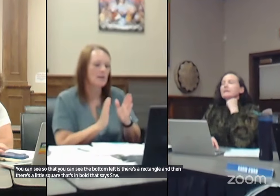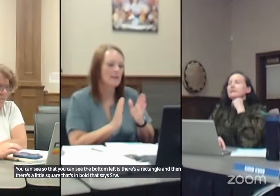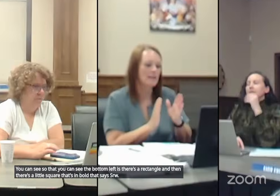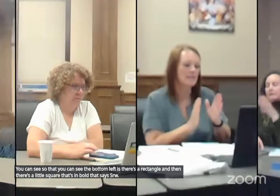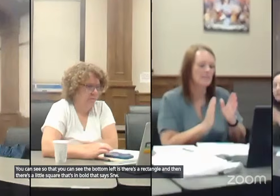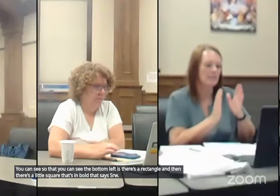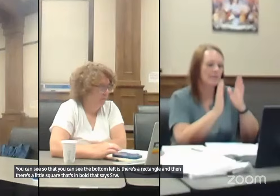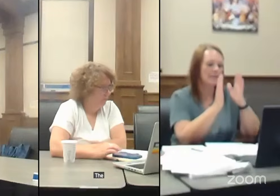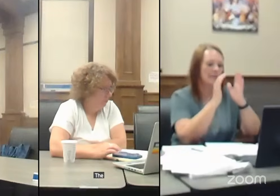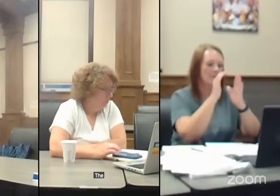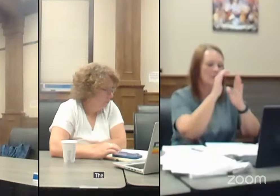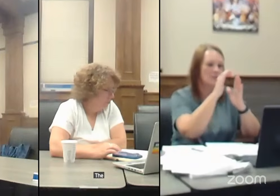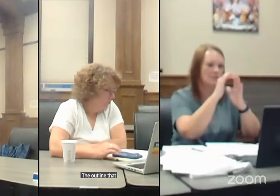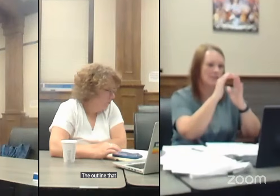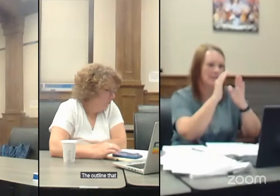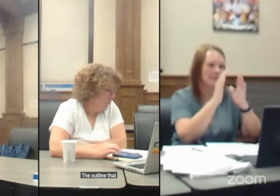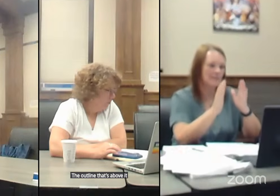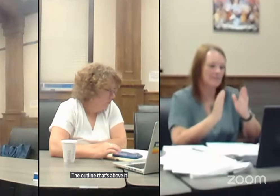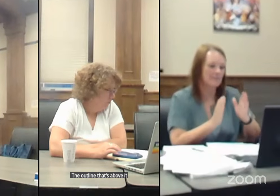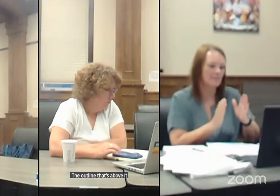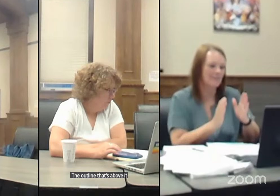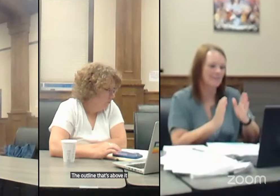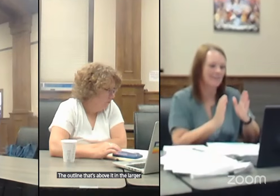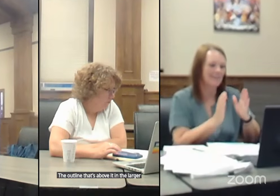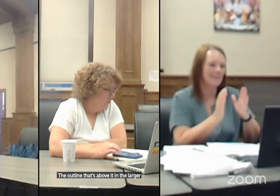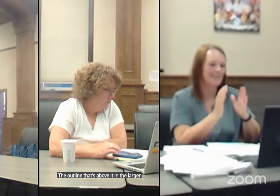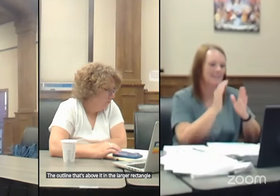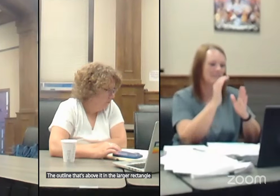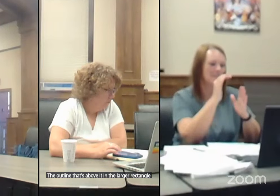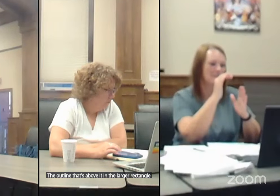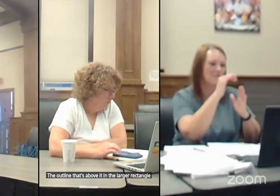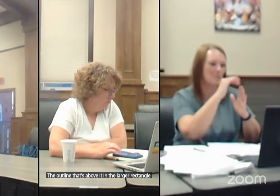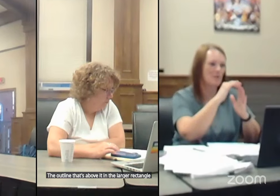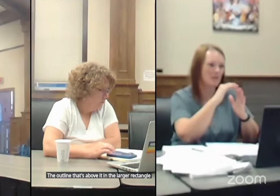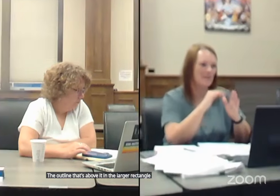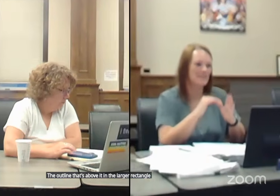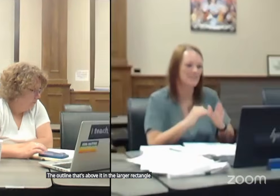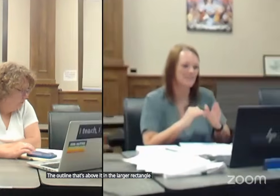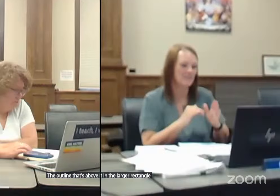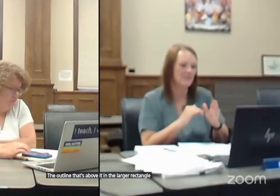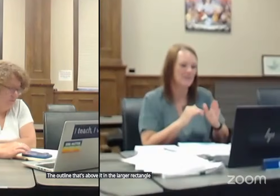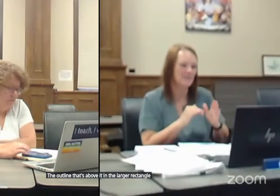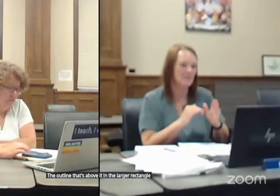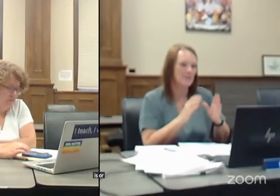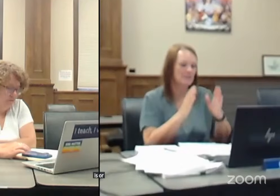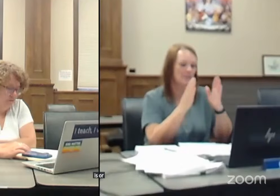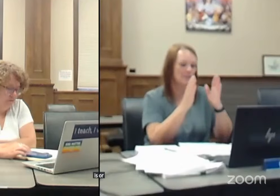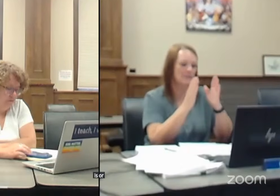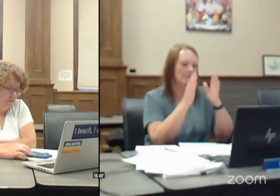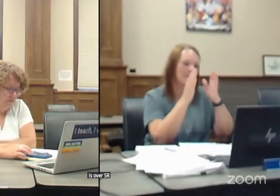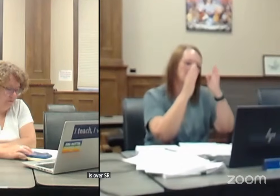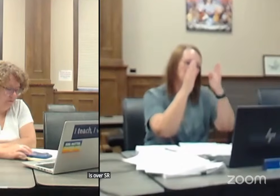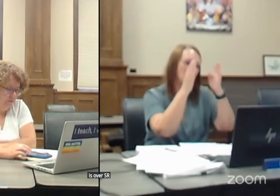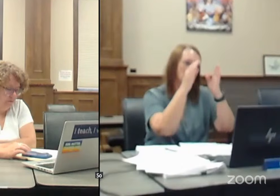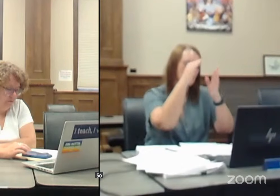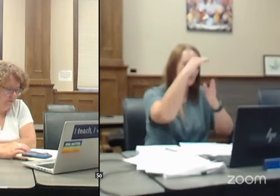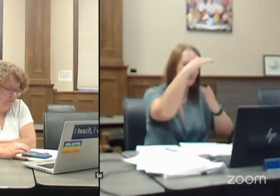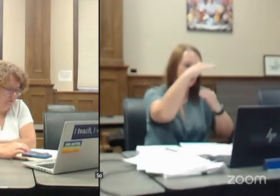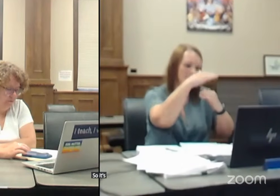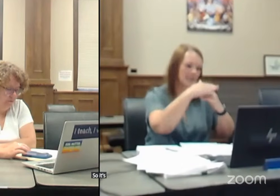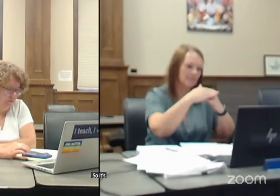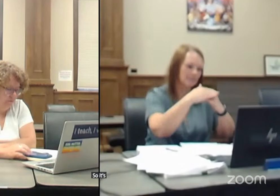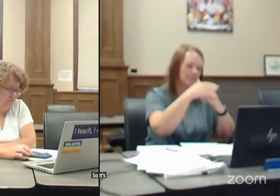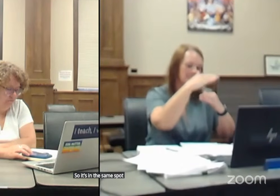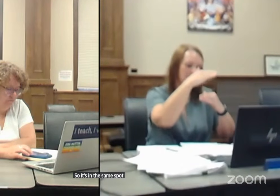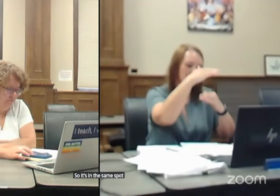The outline that's above it in the larger rectangle is the former SRW. So it's in the same spot, it's